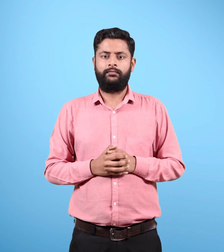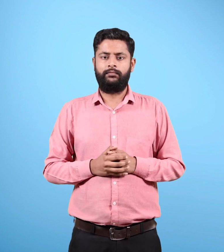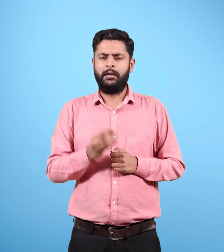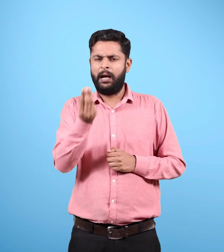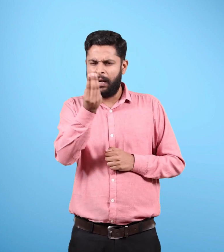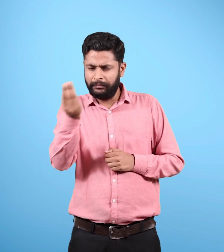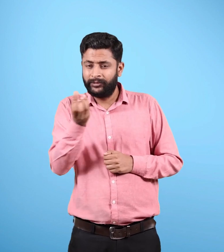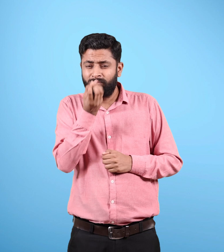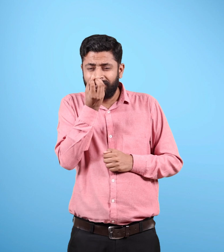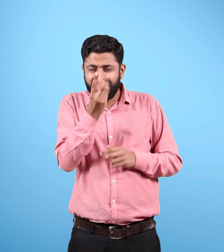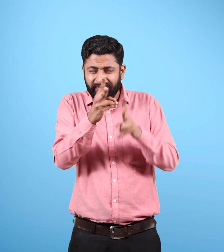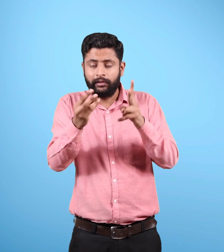and even flowers.